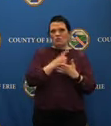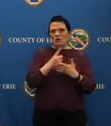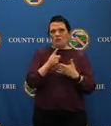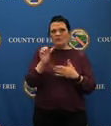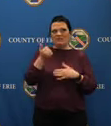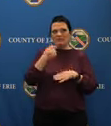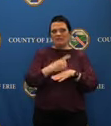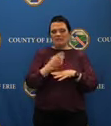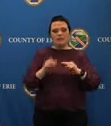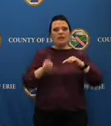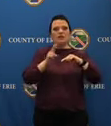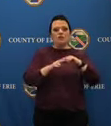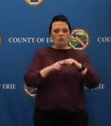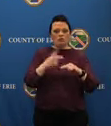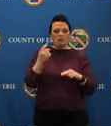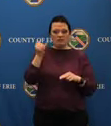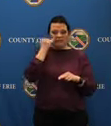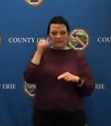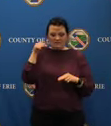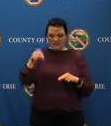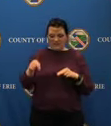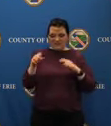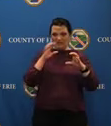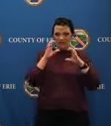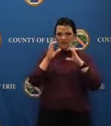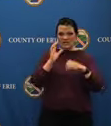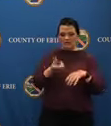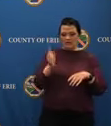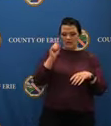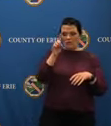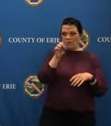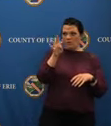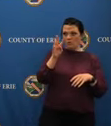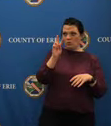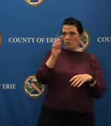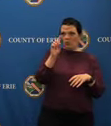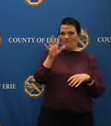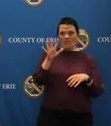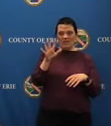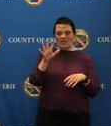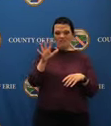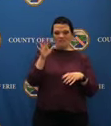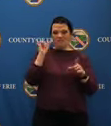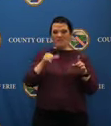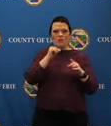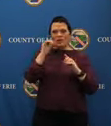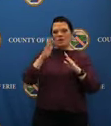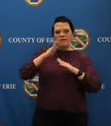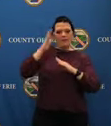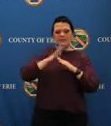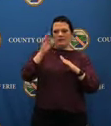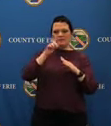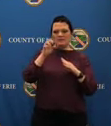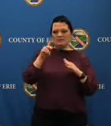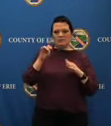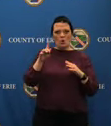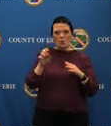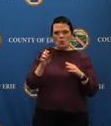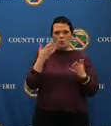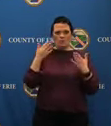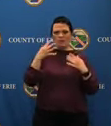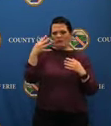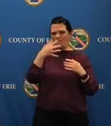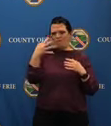this increase. If we had this conversation last week, 14215 would not have been the top zip code. It would have probably been